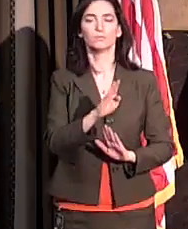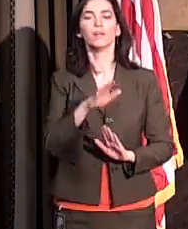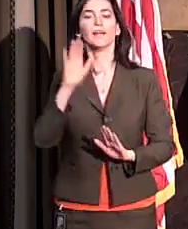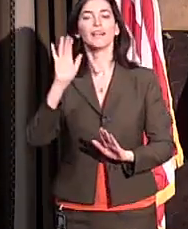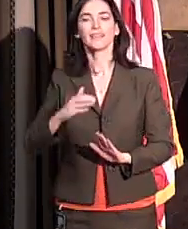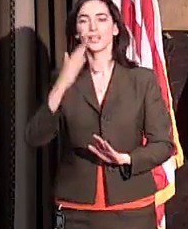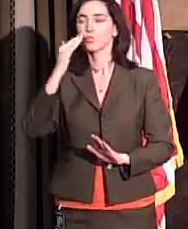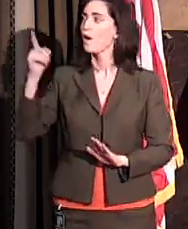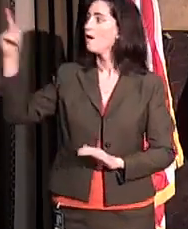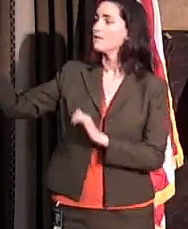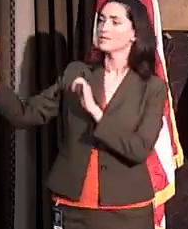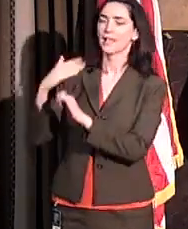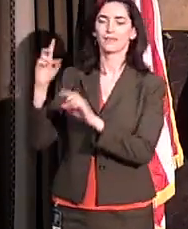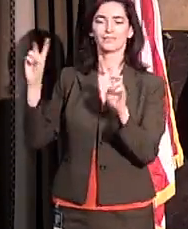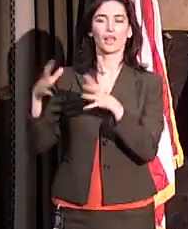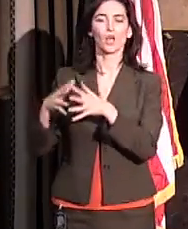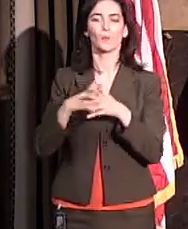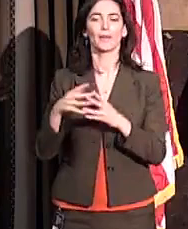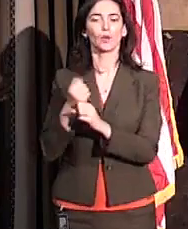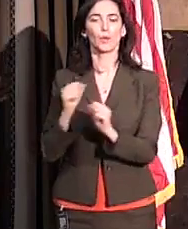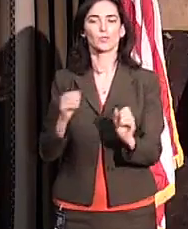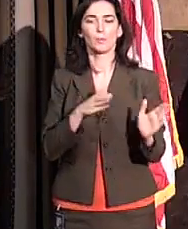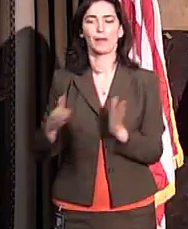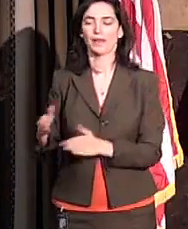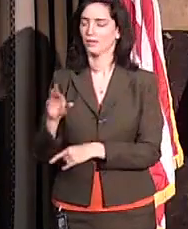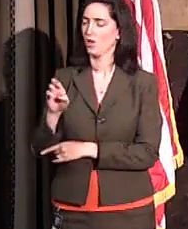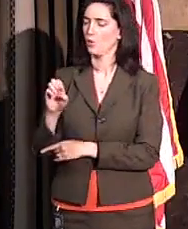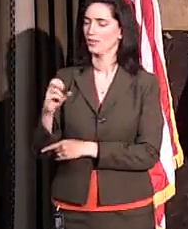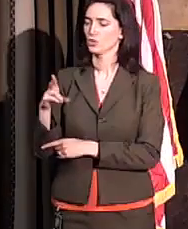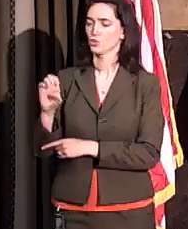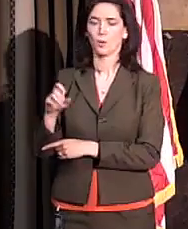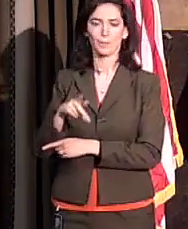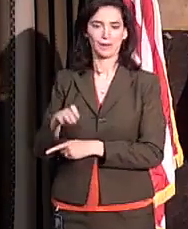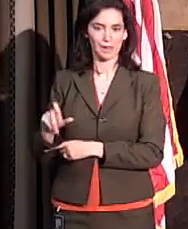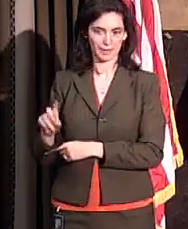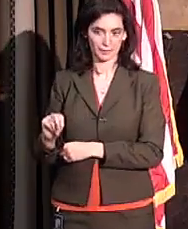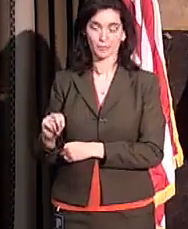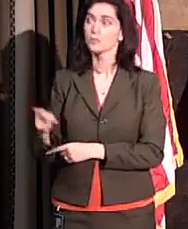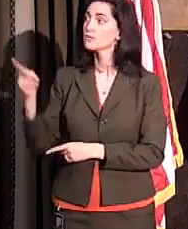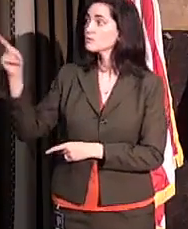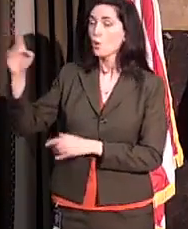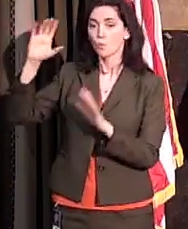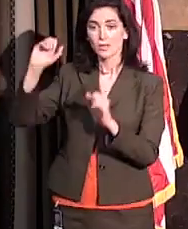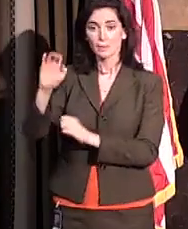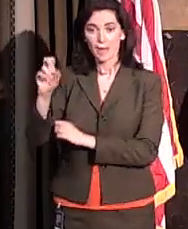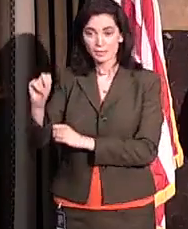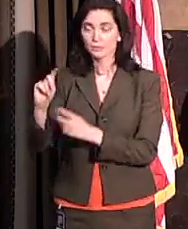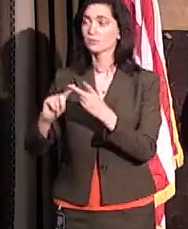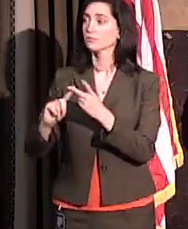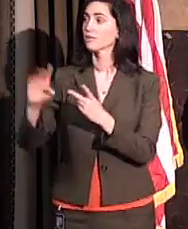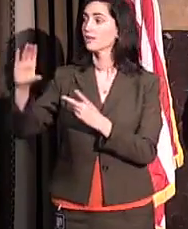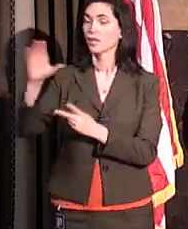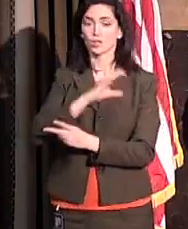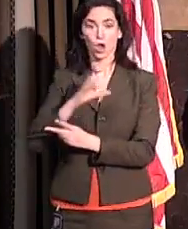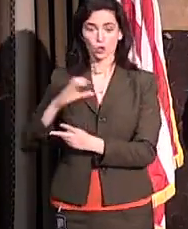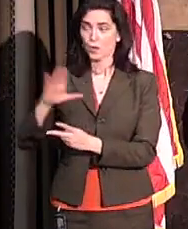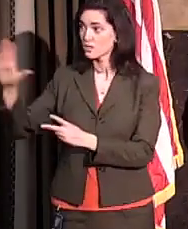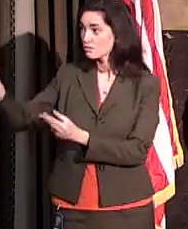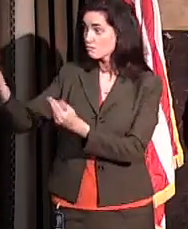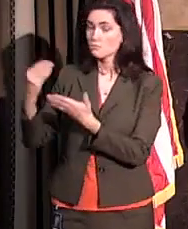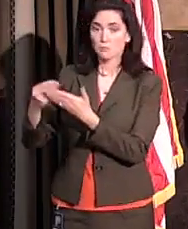for the American Rescue Plan. And so I want to thank President Biden. I want to thank Congress for making the funds available for the country